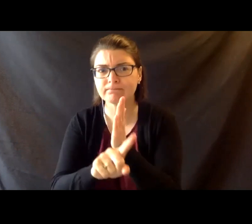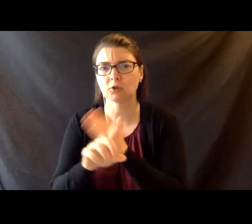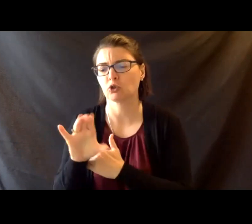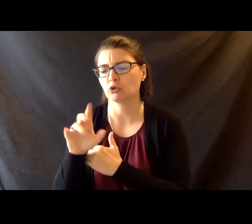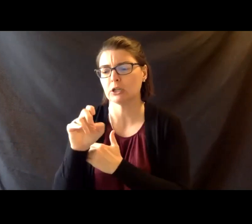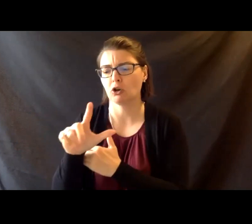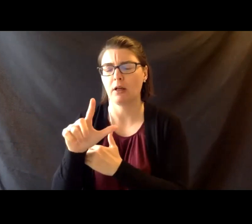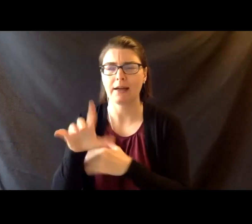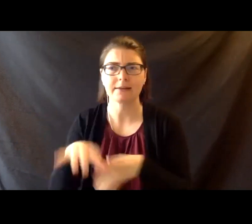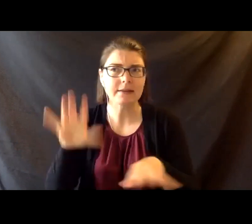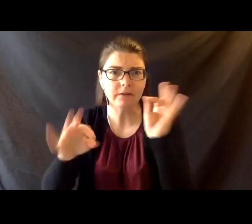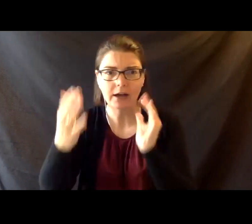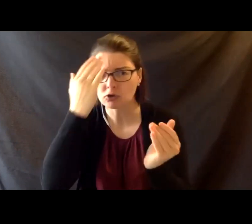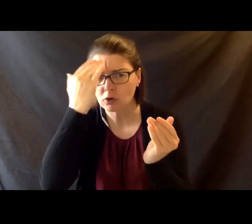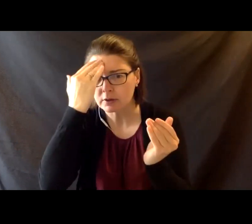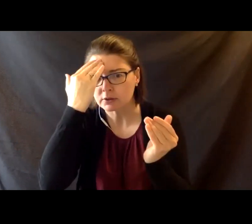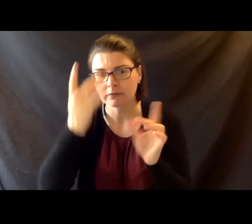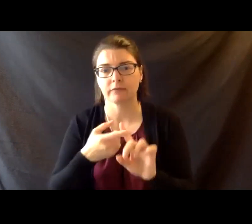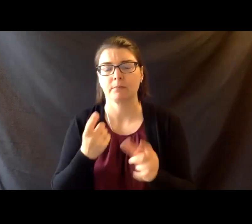knowledge that comes from many differing